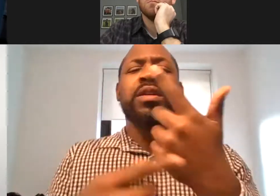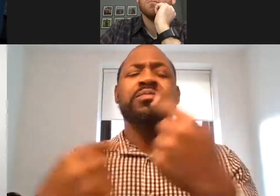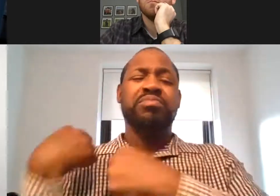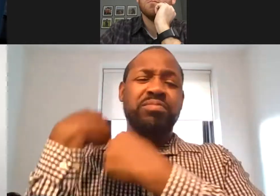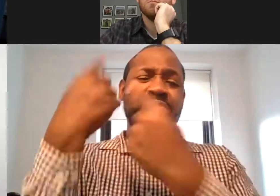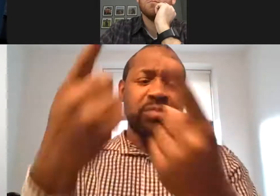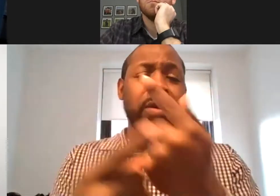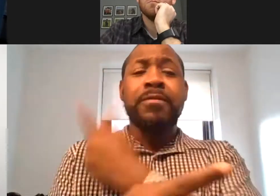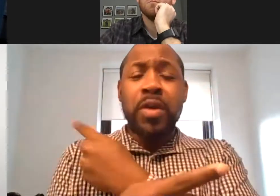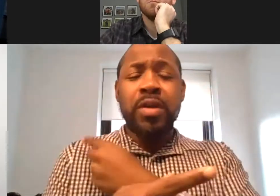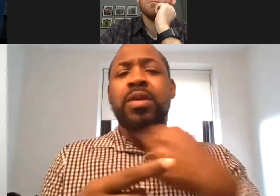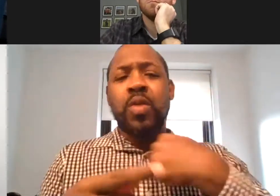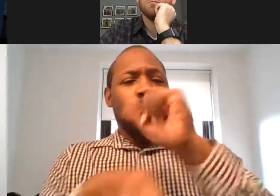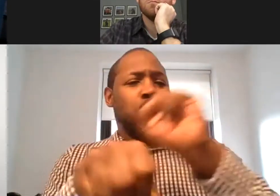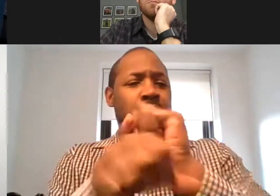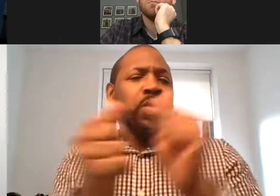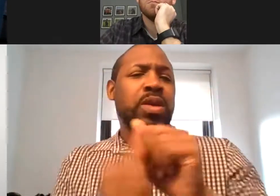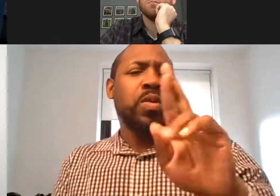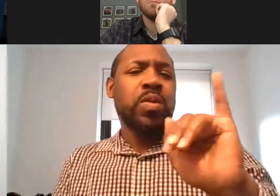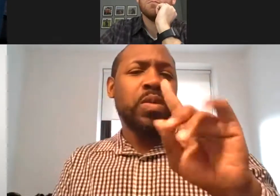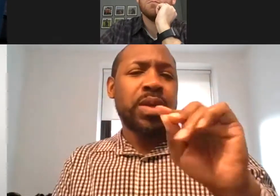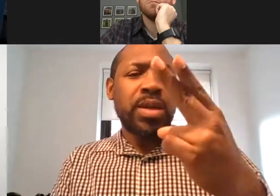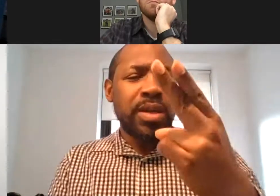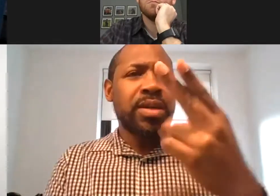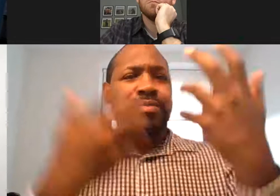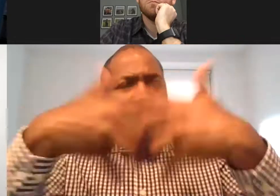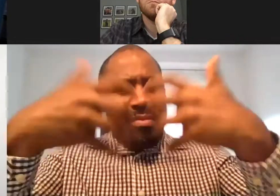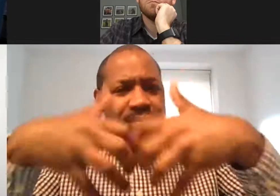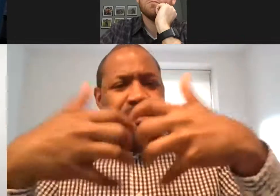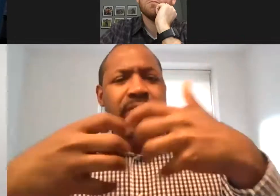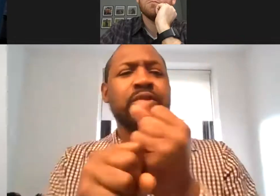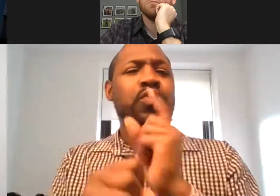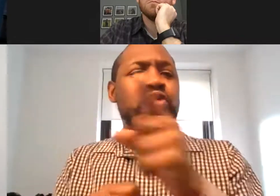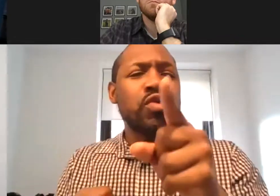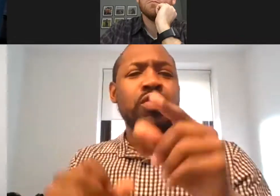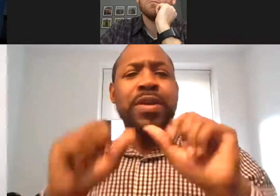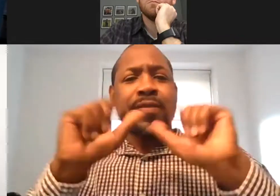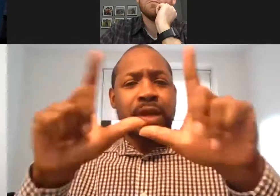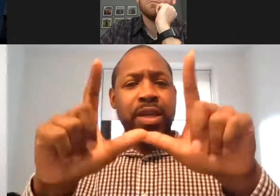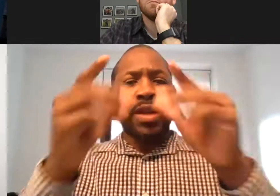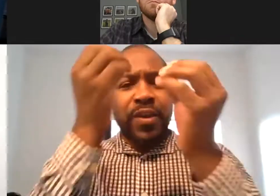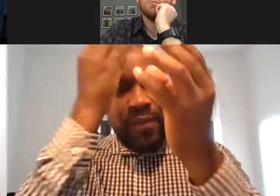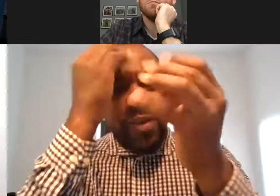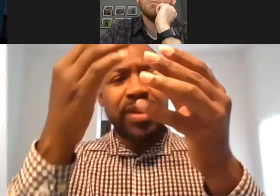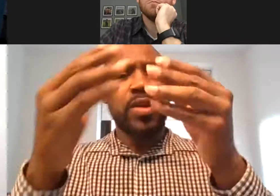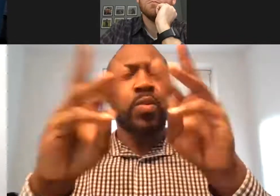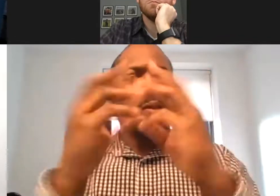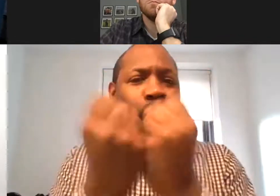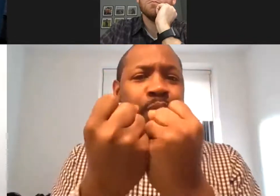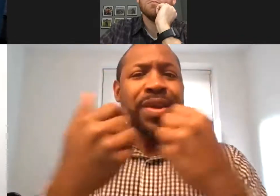about the vaccines and historically what's been happening with vaccines. I've been working with the Rhode Island Department of Health, working out information